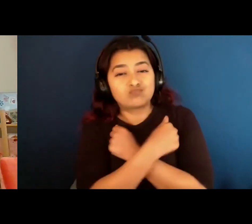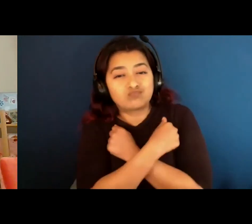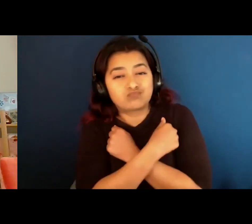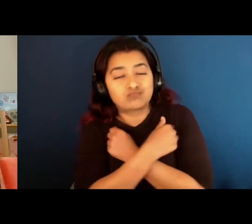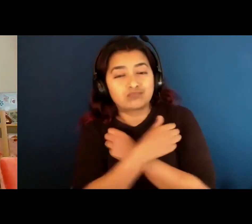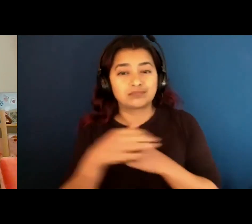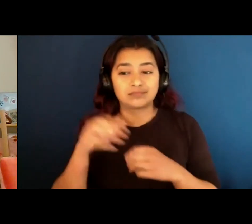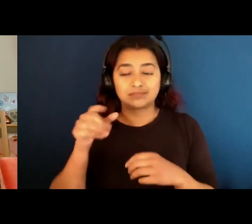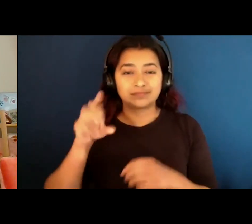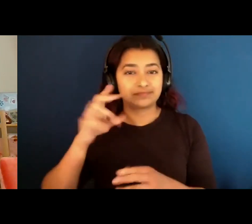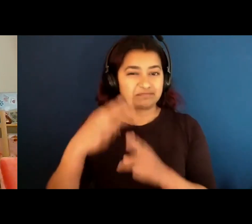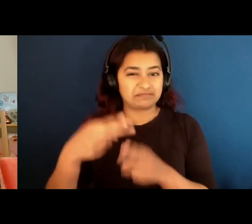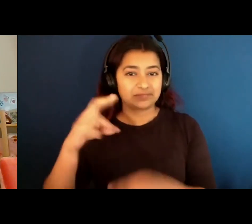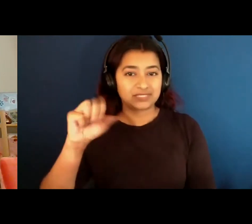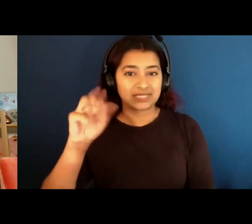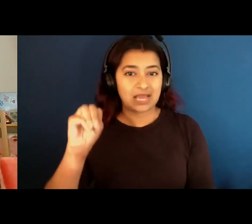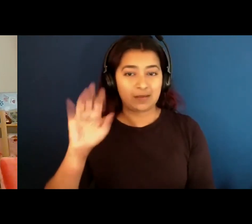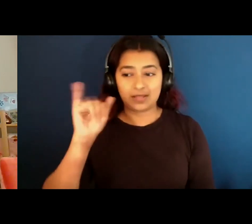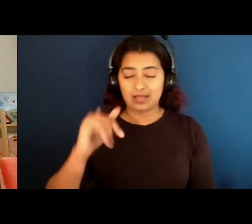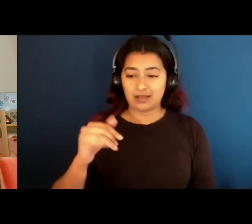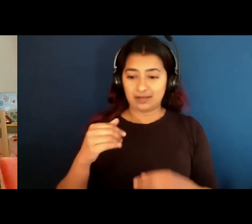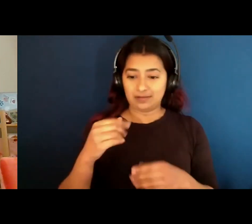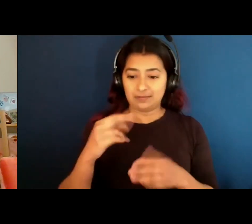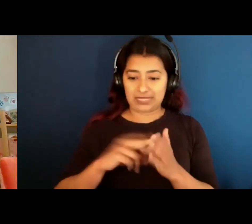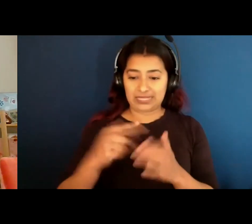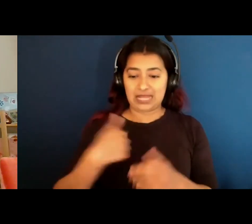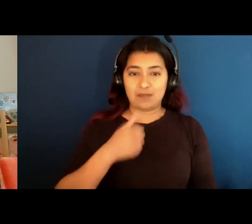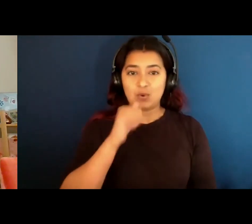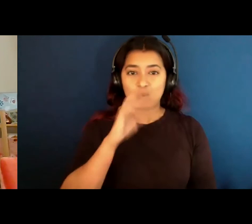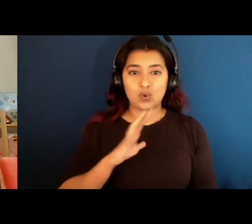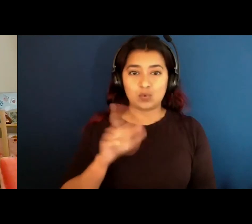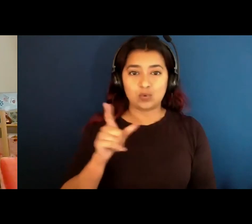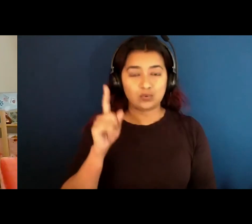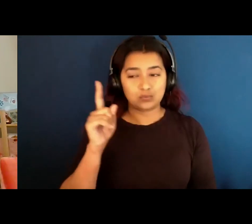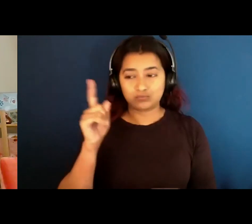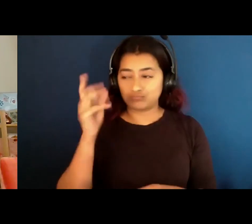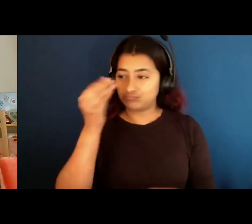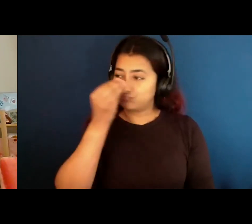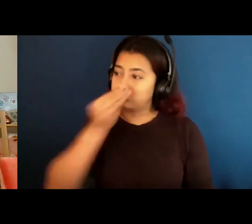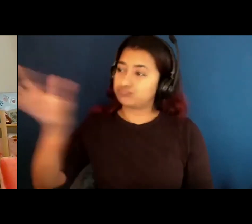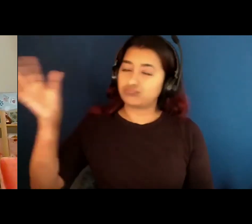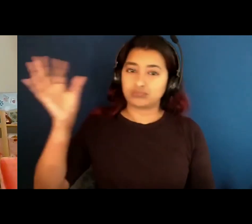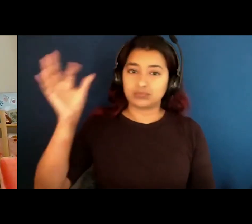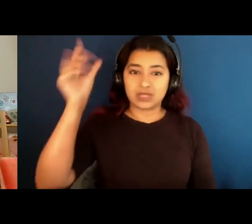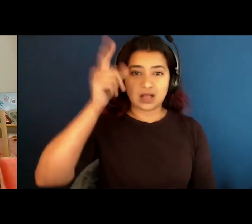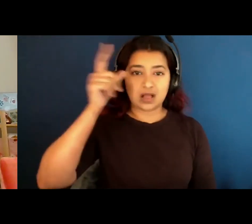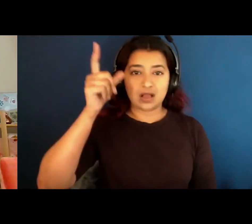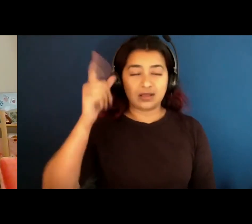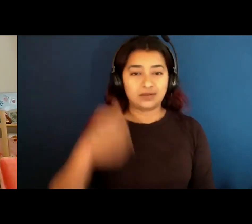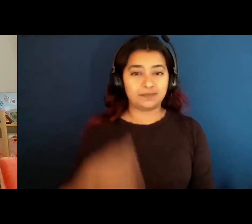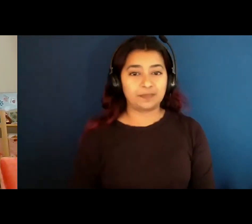this makes me a woman who defies logic, gives in to herself, and what